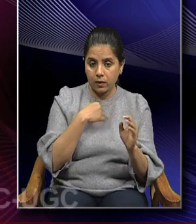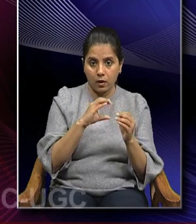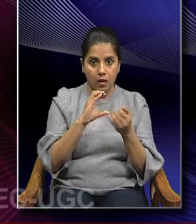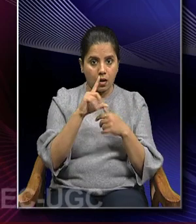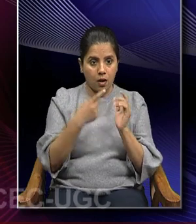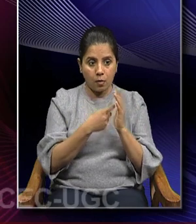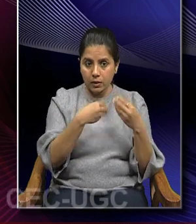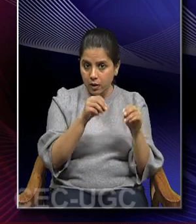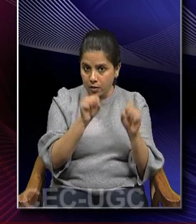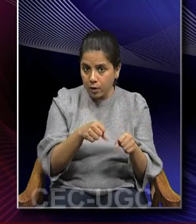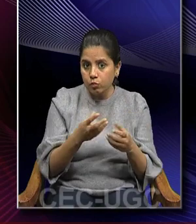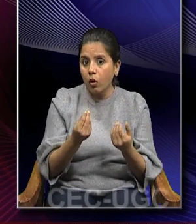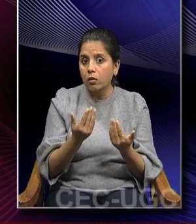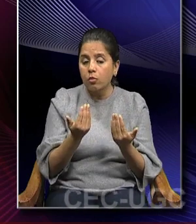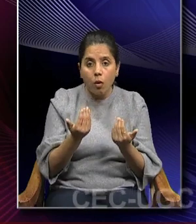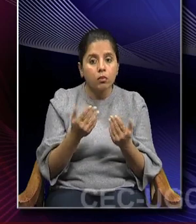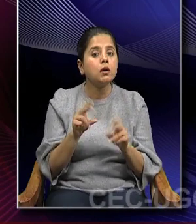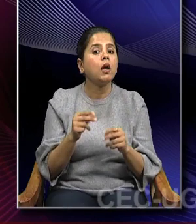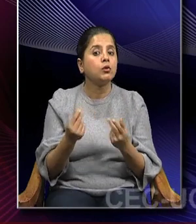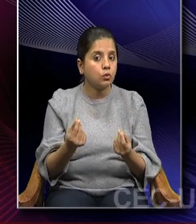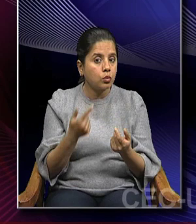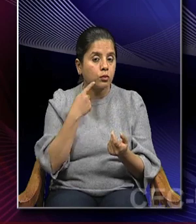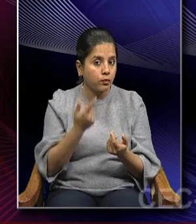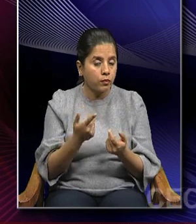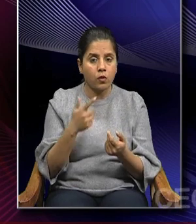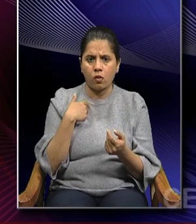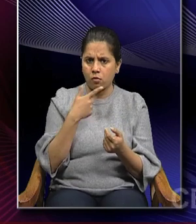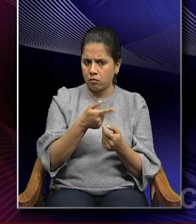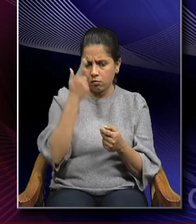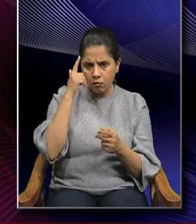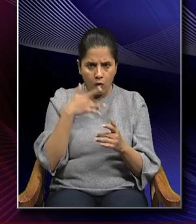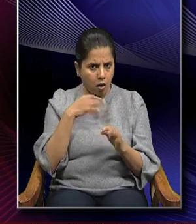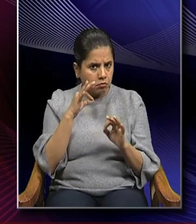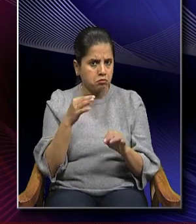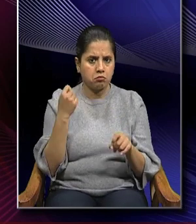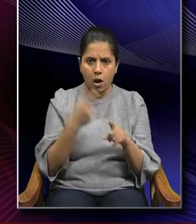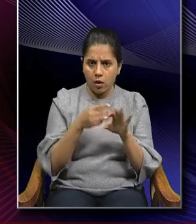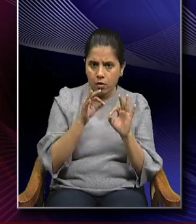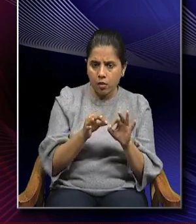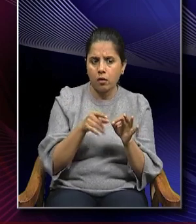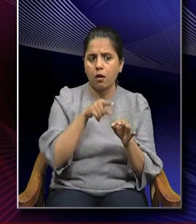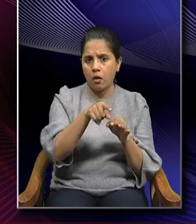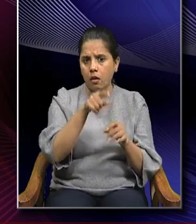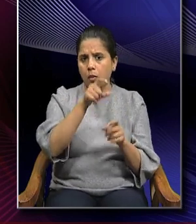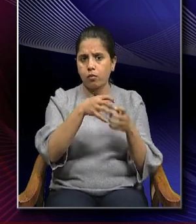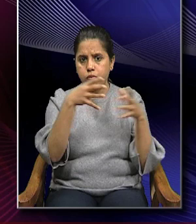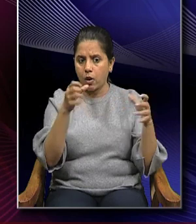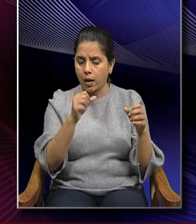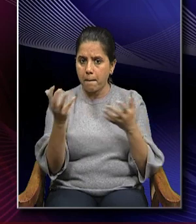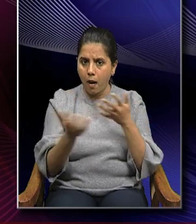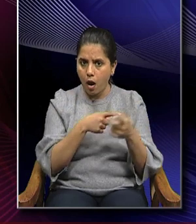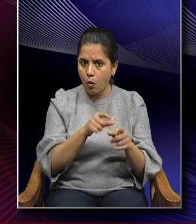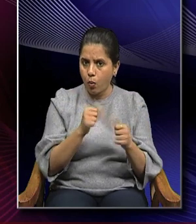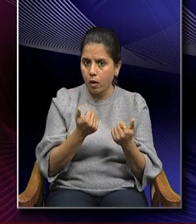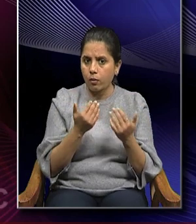or not, whether we can find the feasible or significant size of market or not. So, you can call it